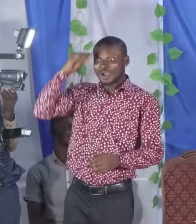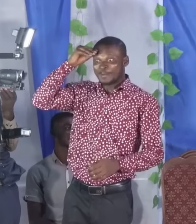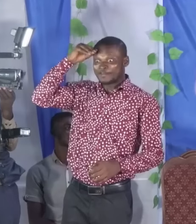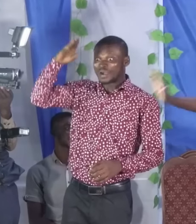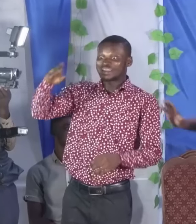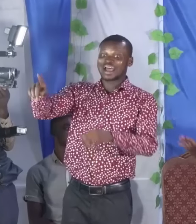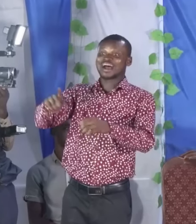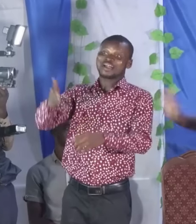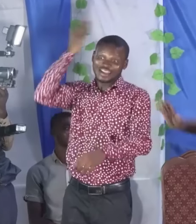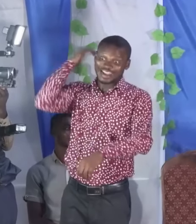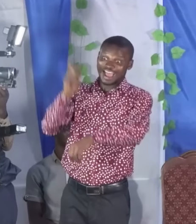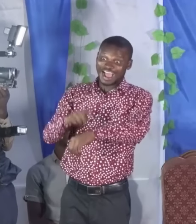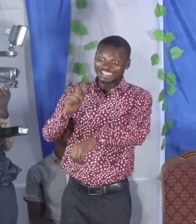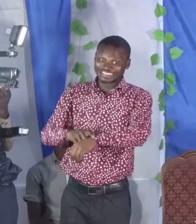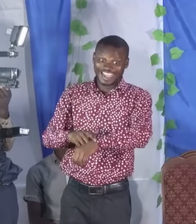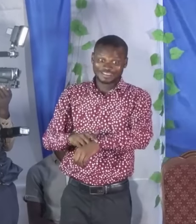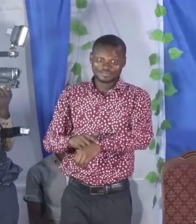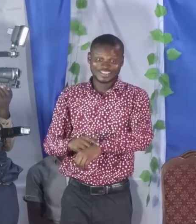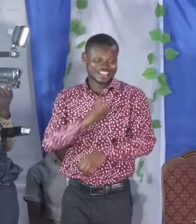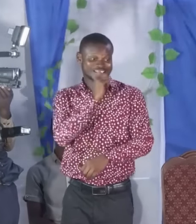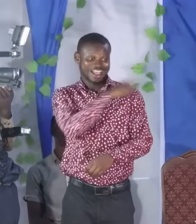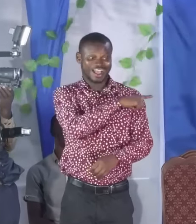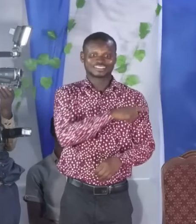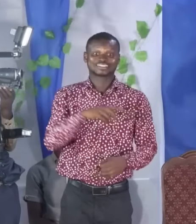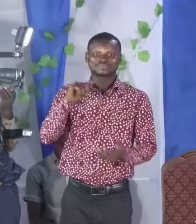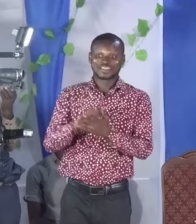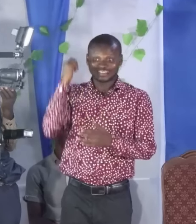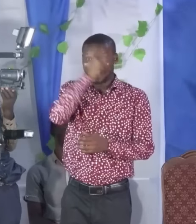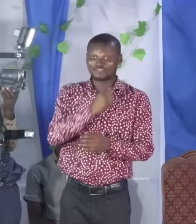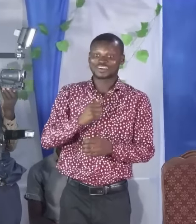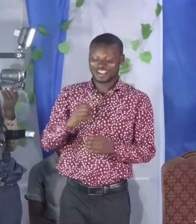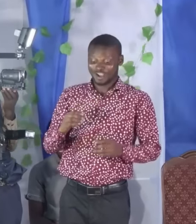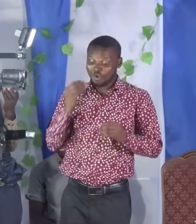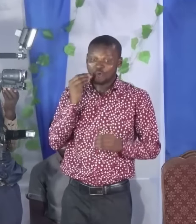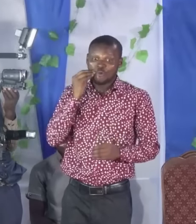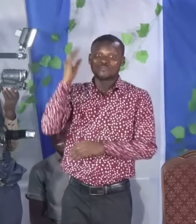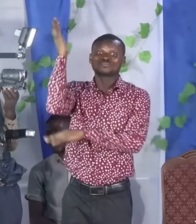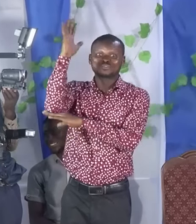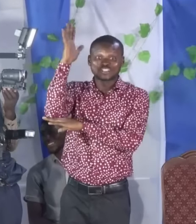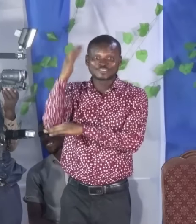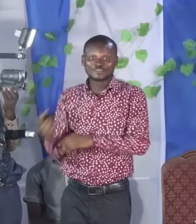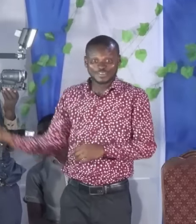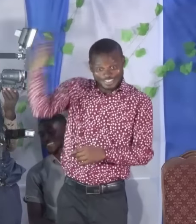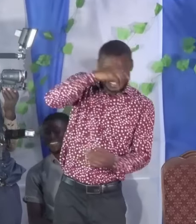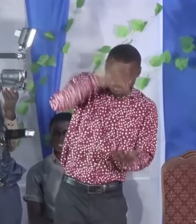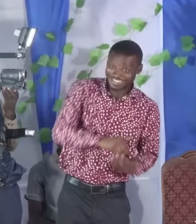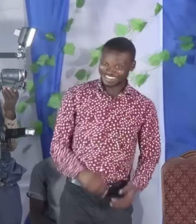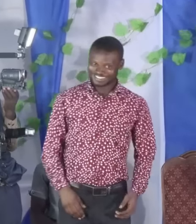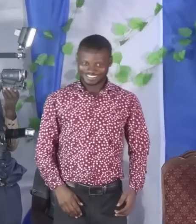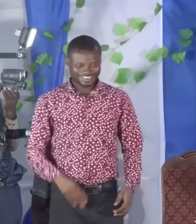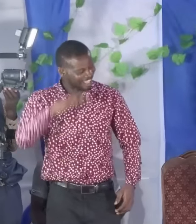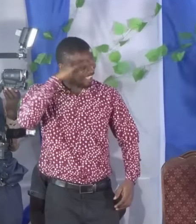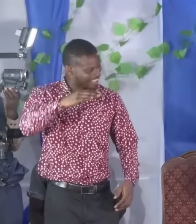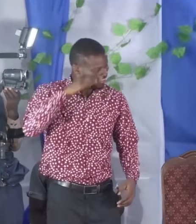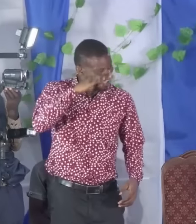Hey, brother. Say, hey, hey. Jai sa rough no. Are they rough no?